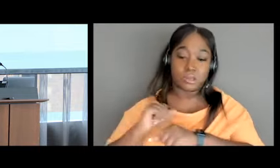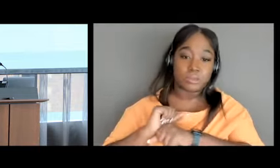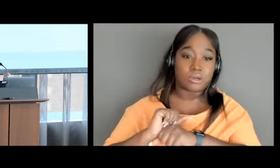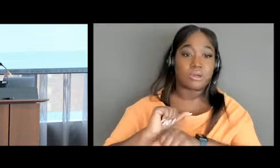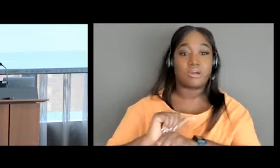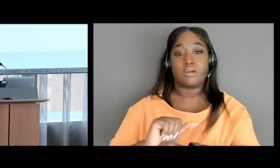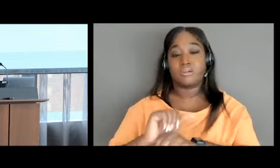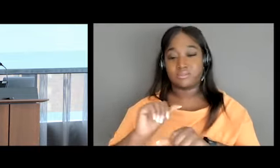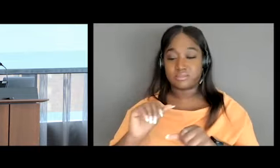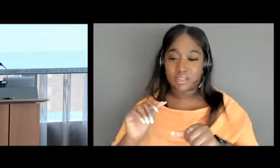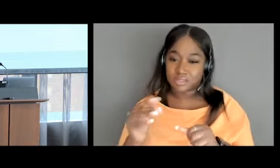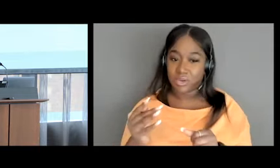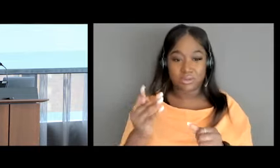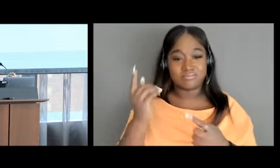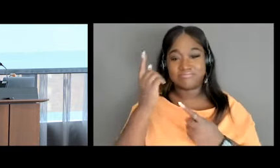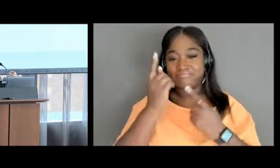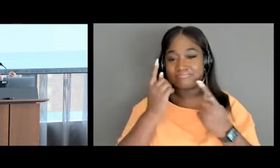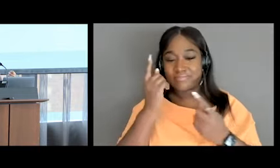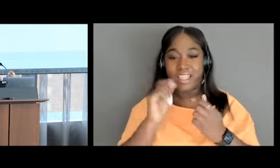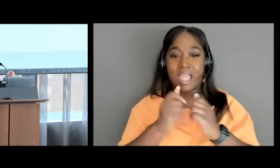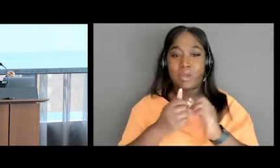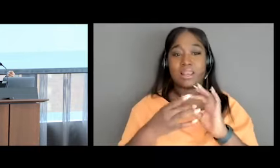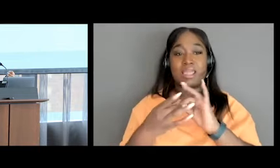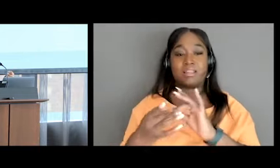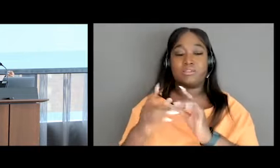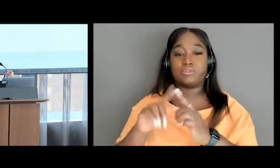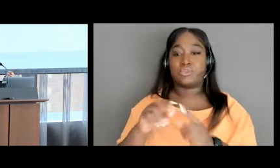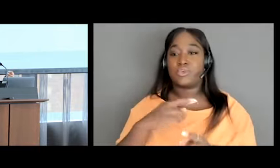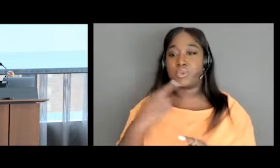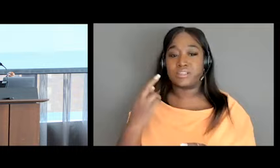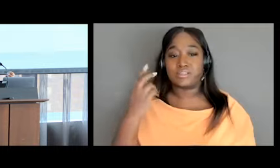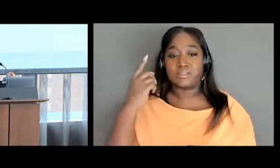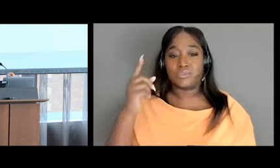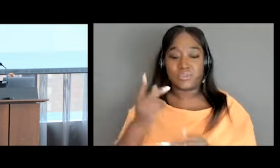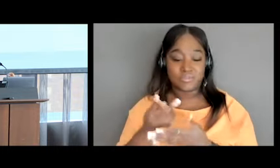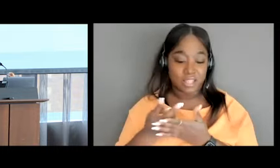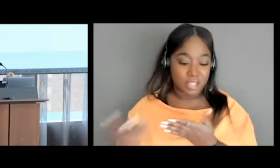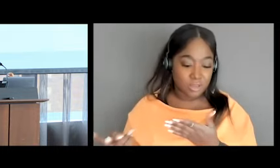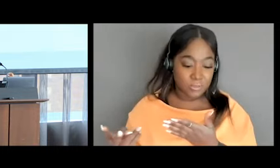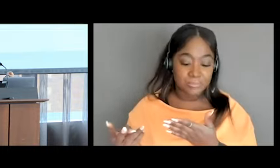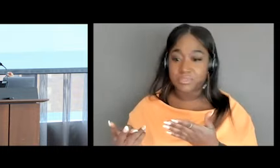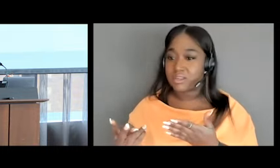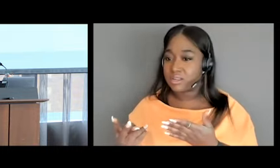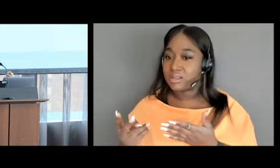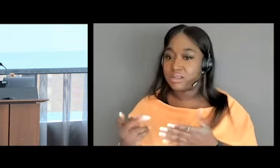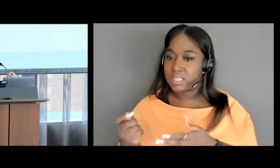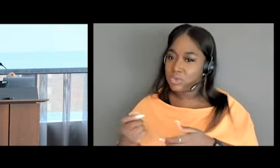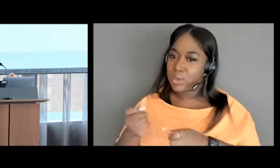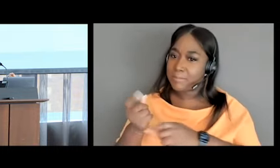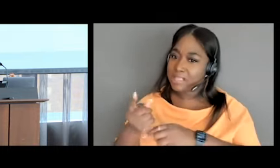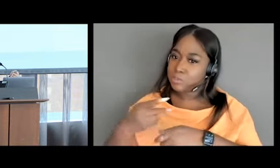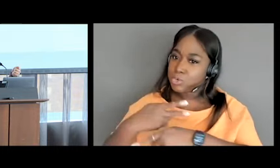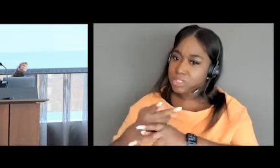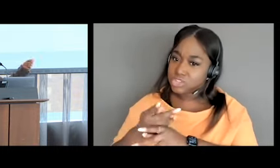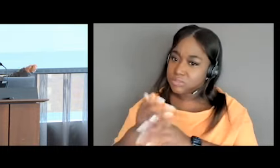the risk of failure, right? Like, because that's essentially, I think, what you're getting to, which is if there's so many friction